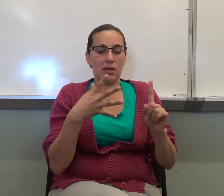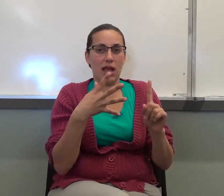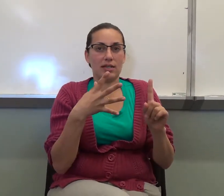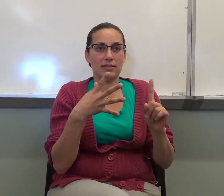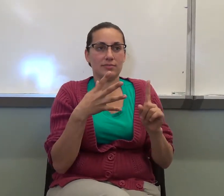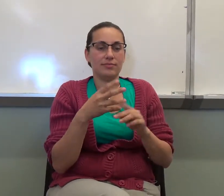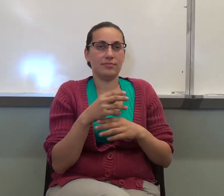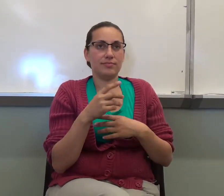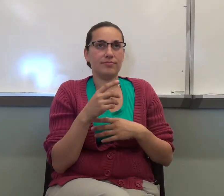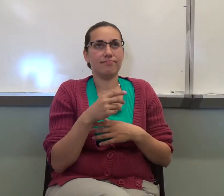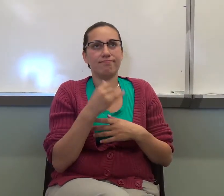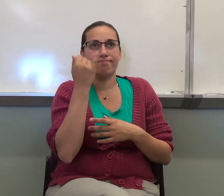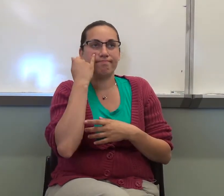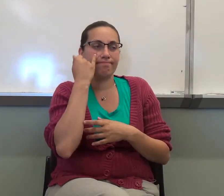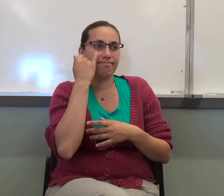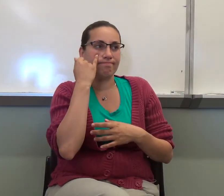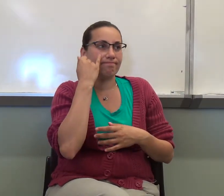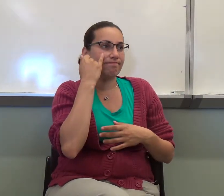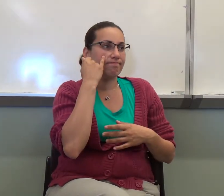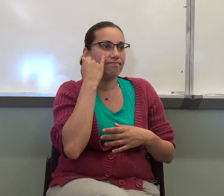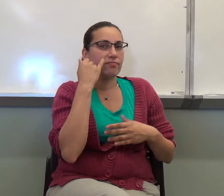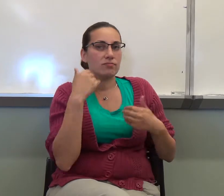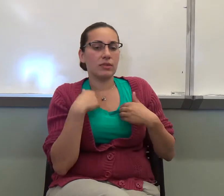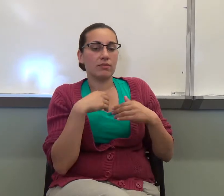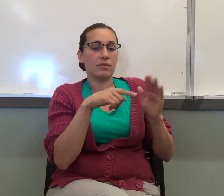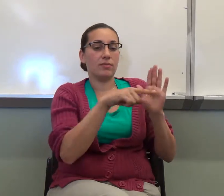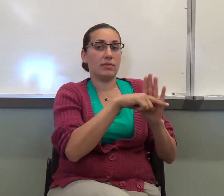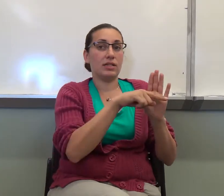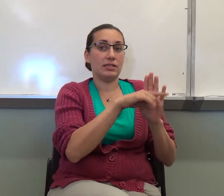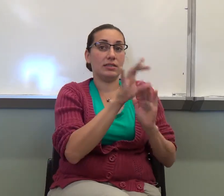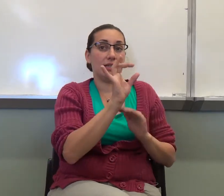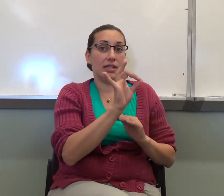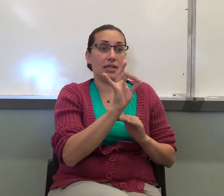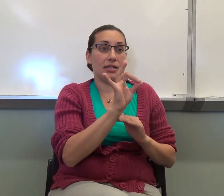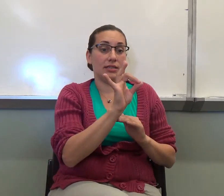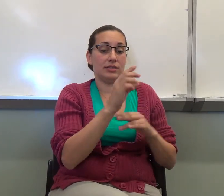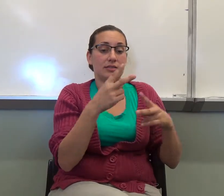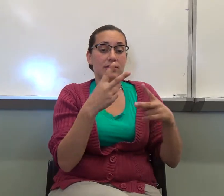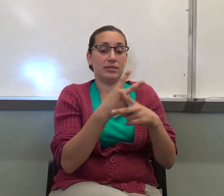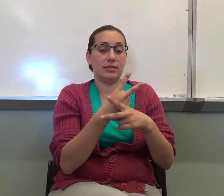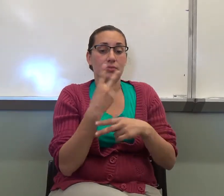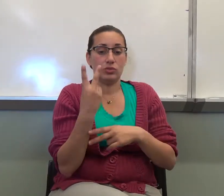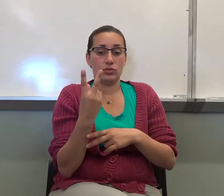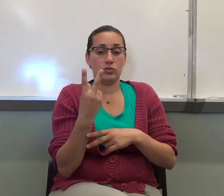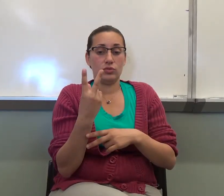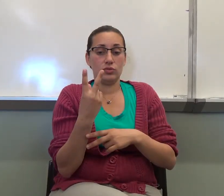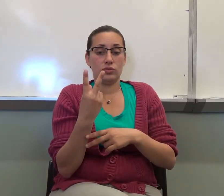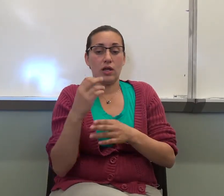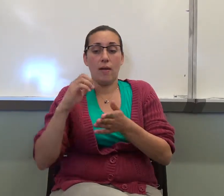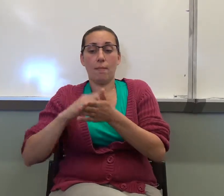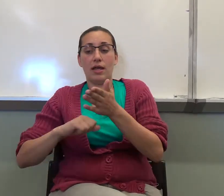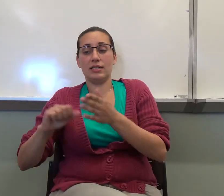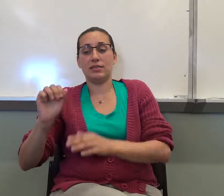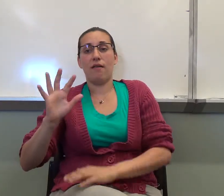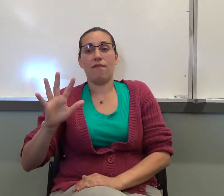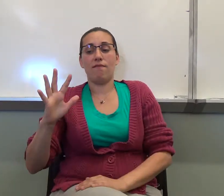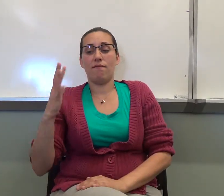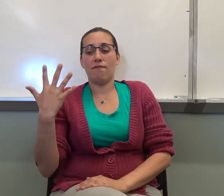Suppose we do something like this. So minus 8 times 2 minus 5y. All right,